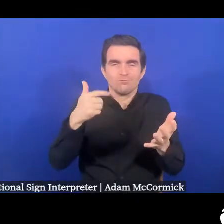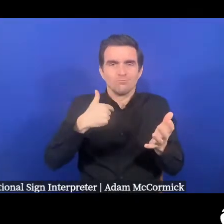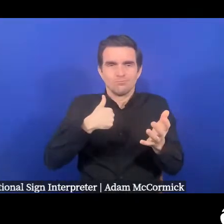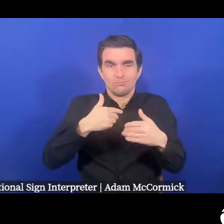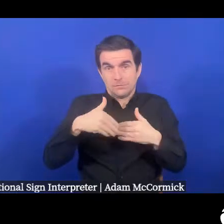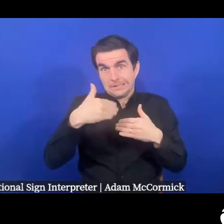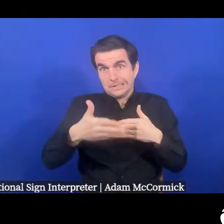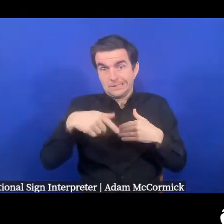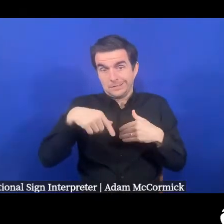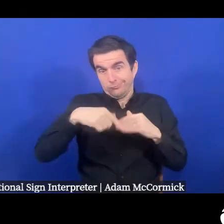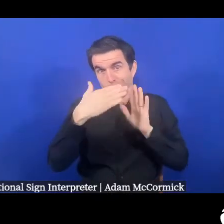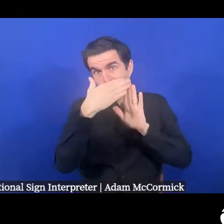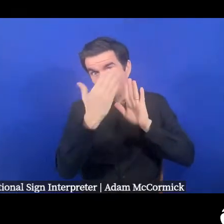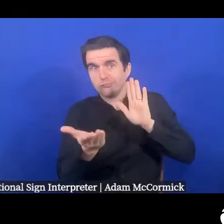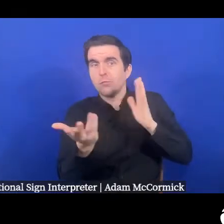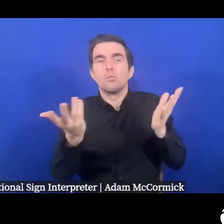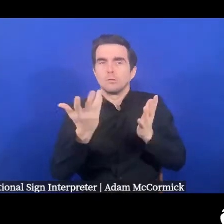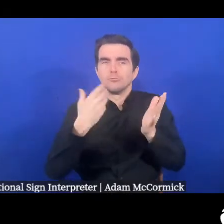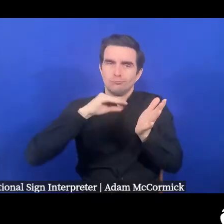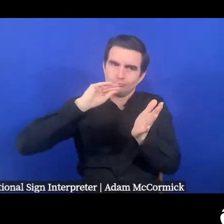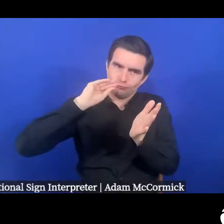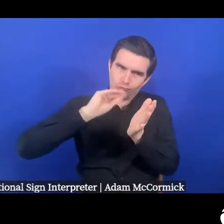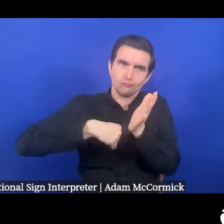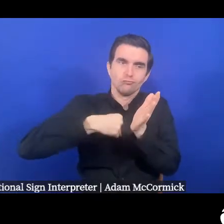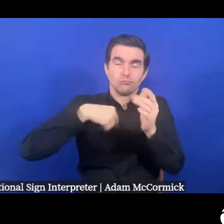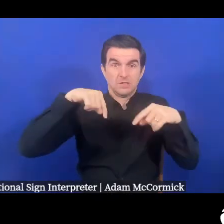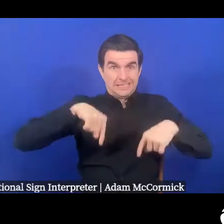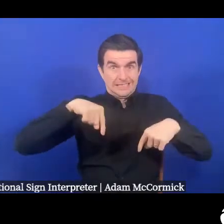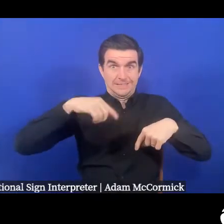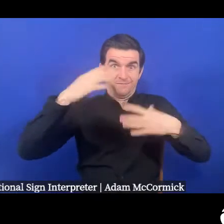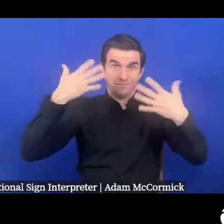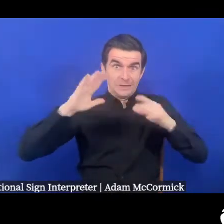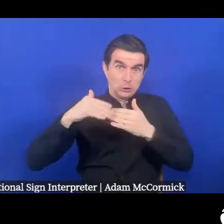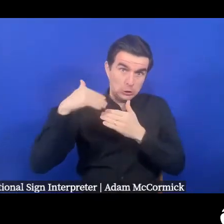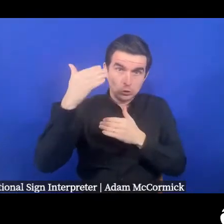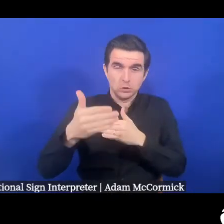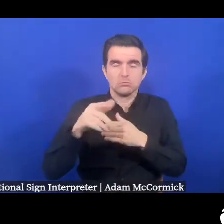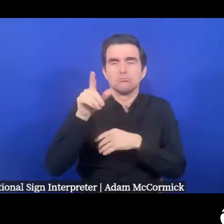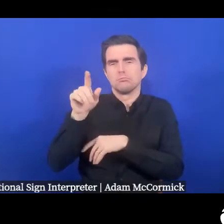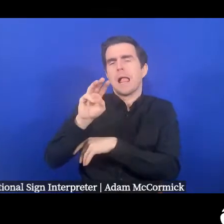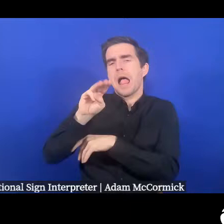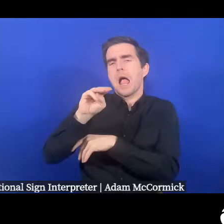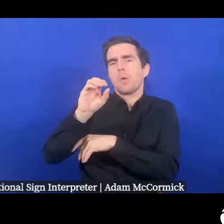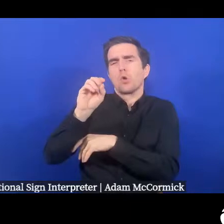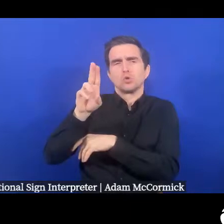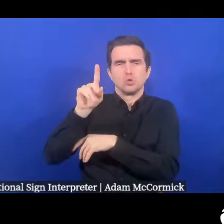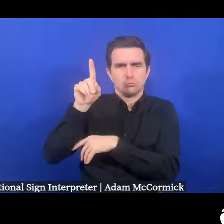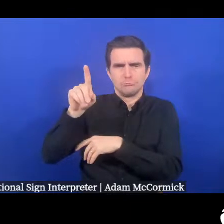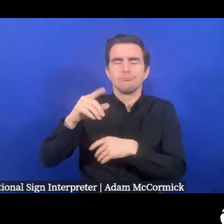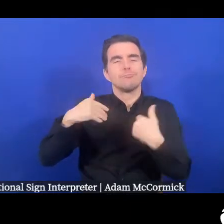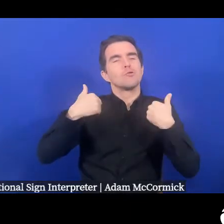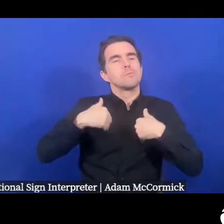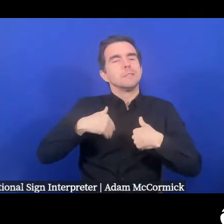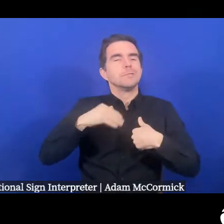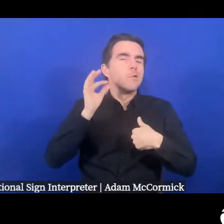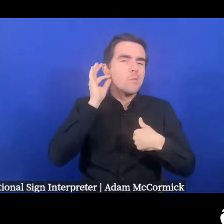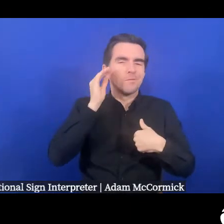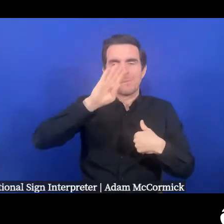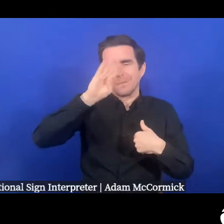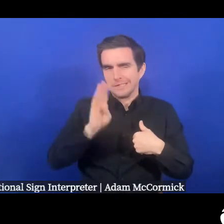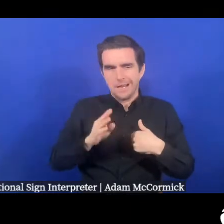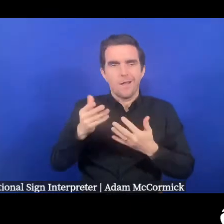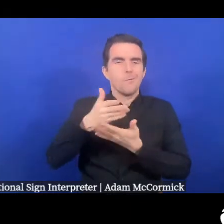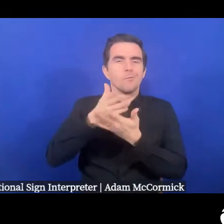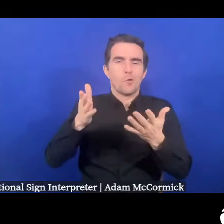travel alone. And this is an intention of bringing more safety, more comfort